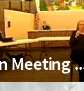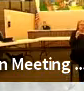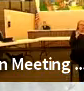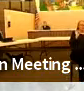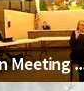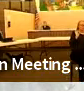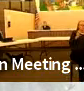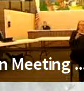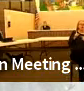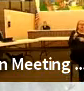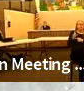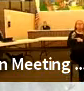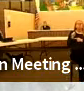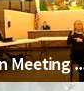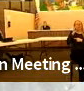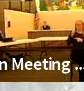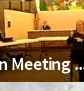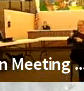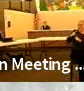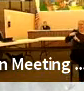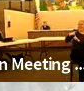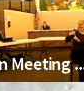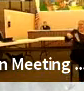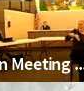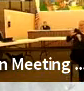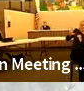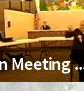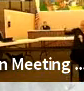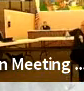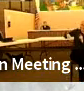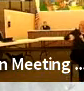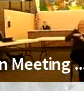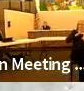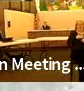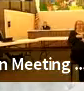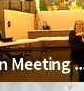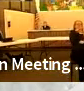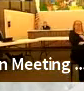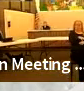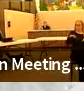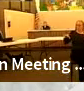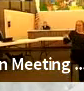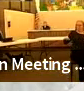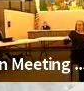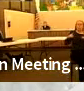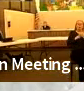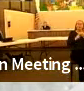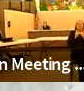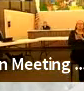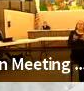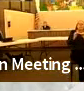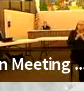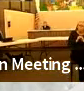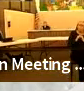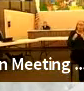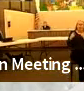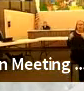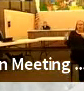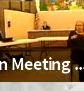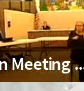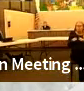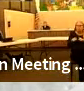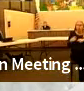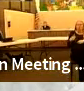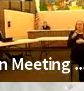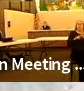that they are monitoring it closely, and should that become a concern, should it reach excessive delays, or certainly if there became